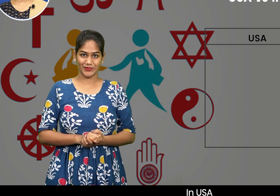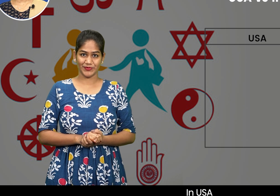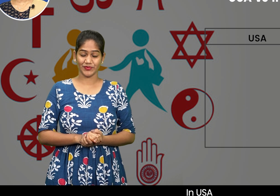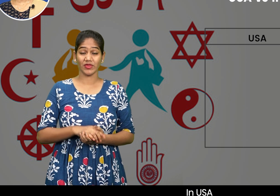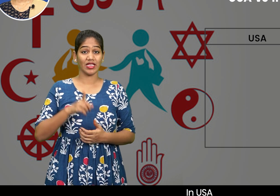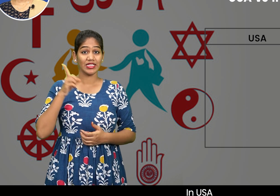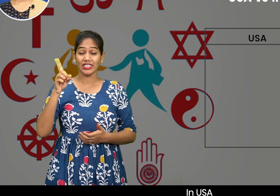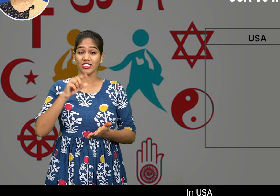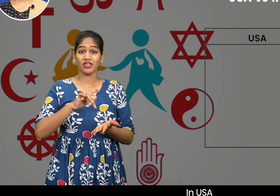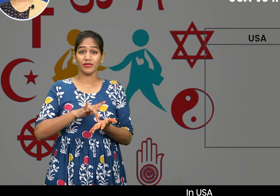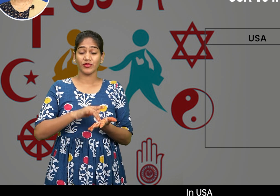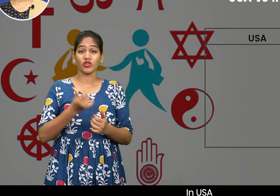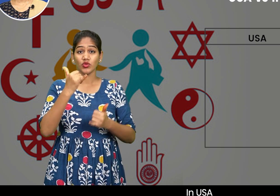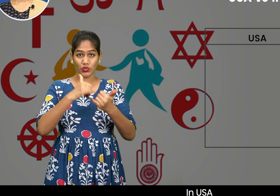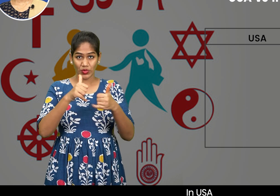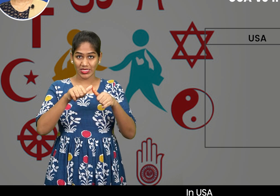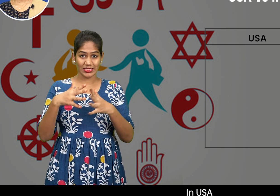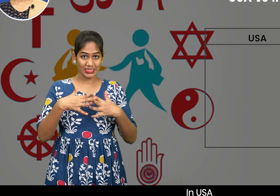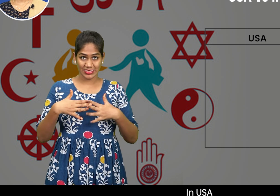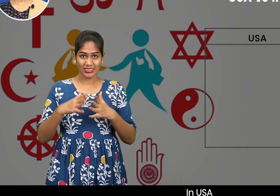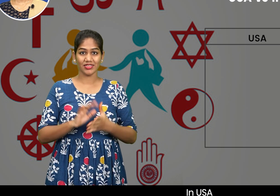In USA,